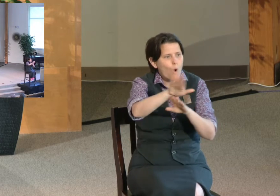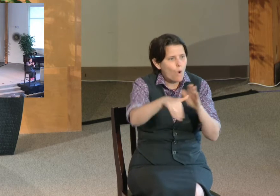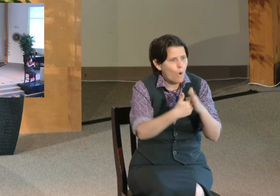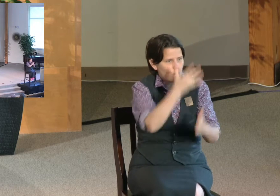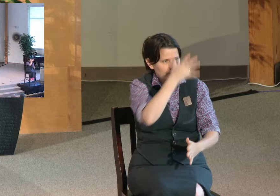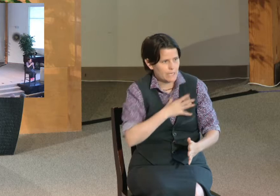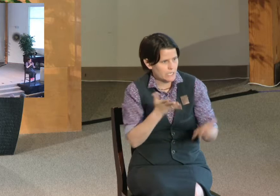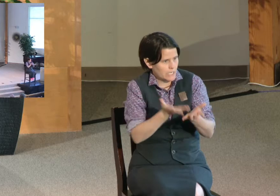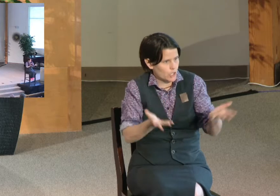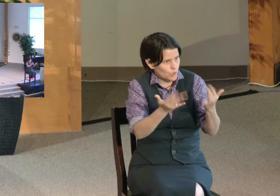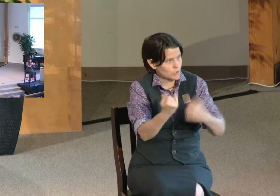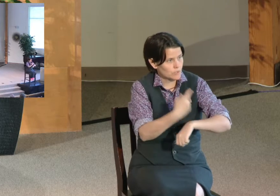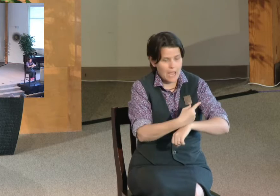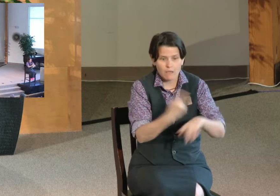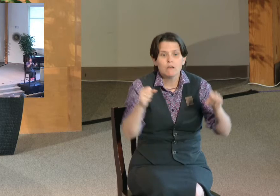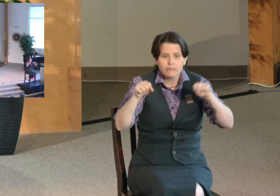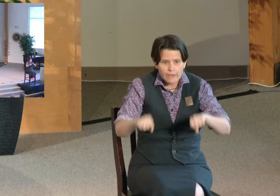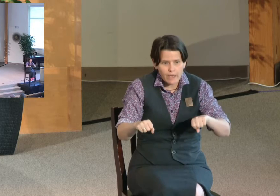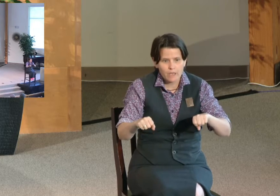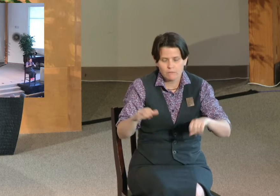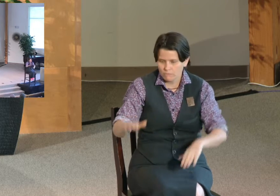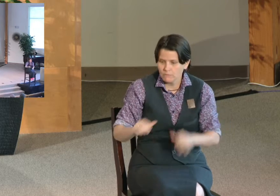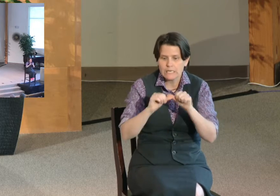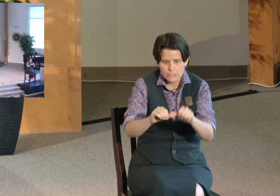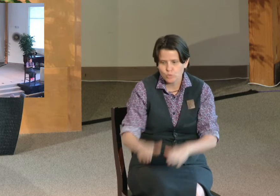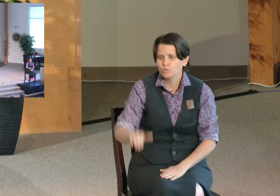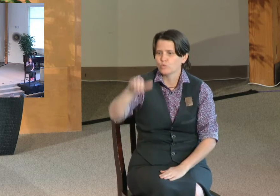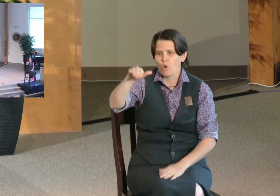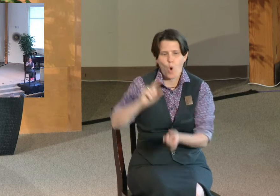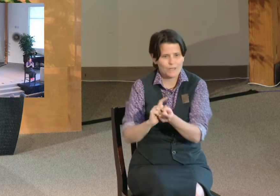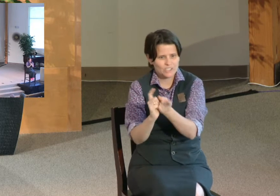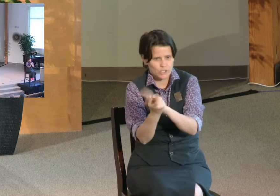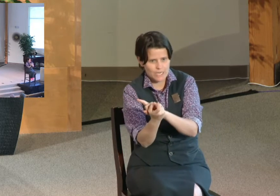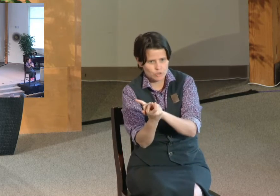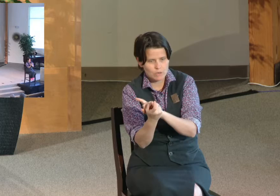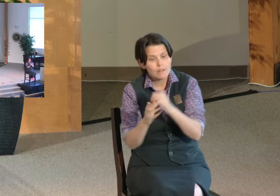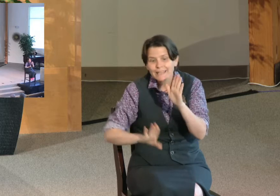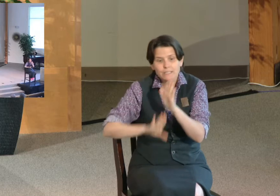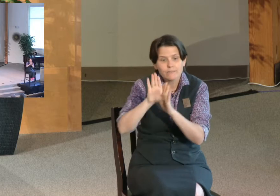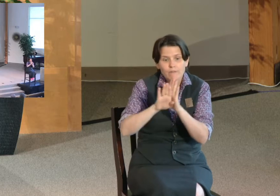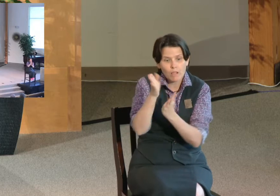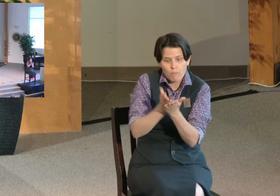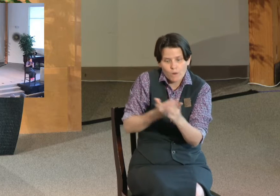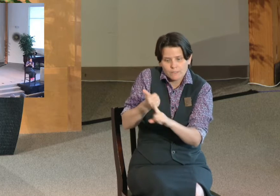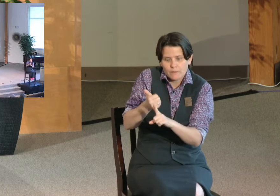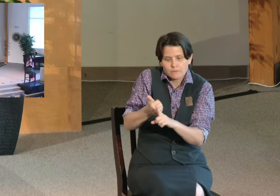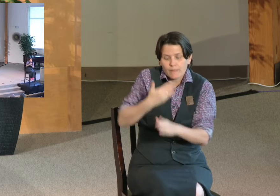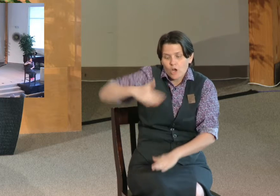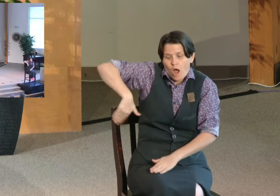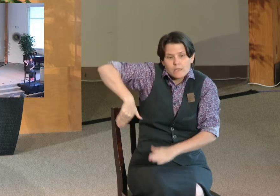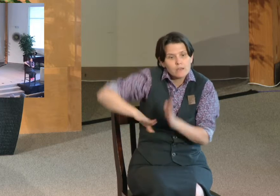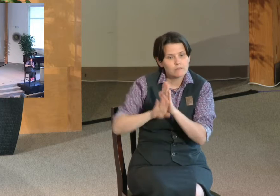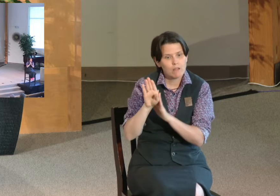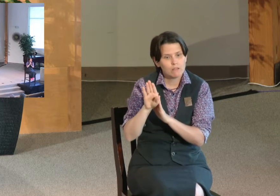and develop any undeveloped masculinity into becoming the king. And then for us women who have